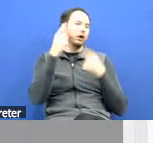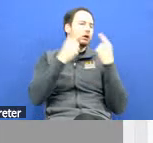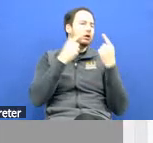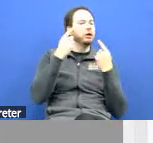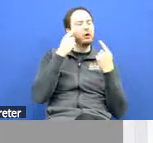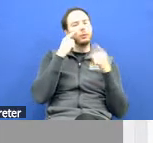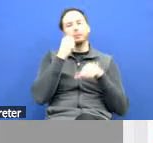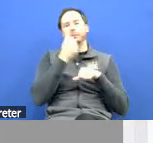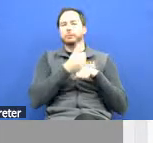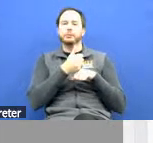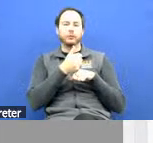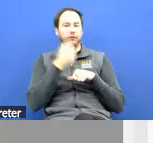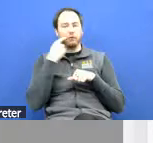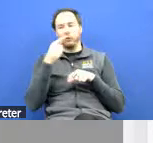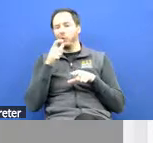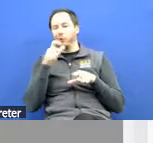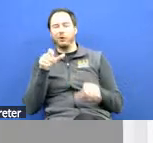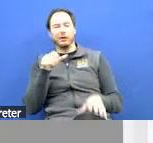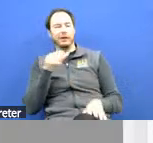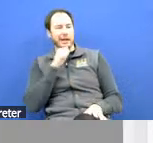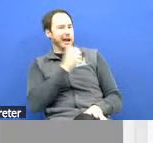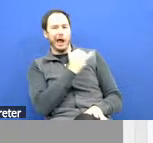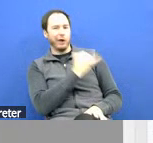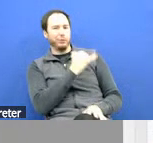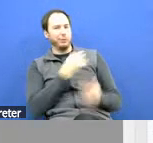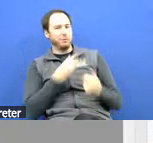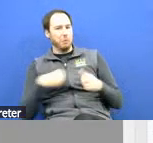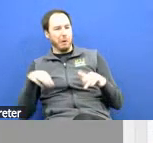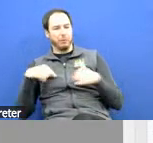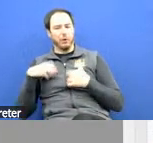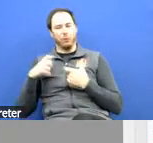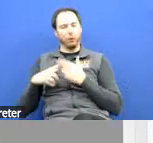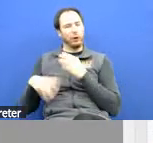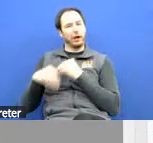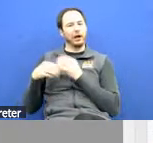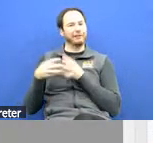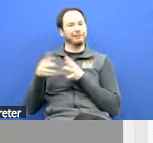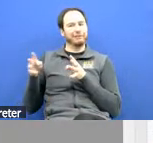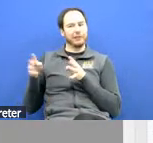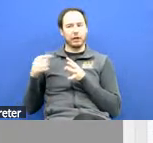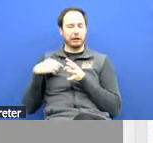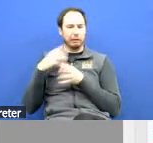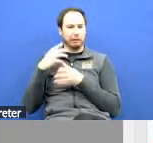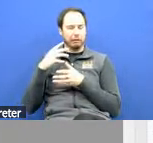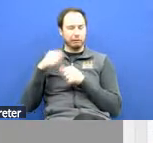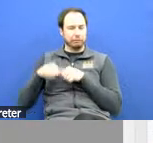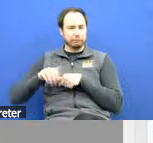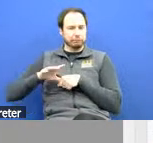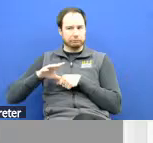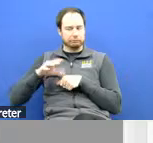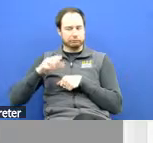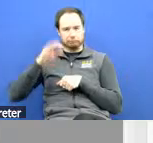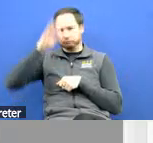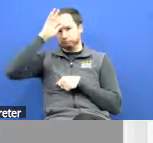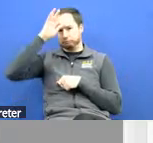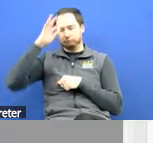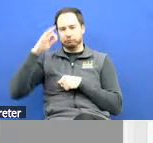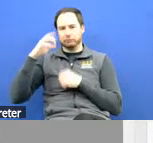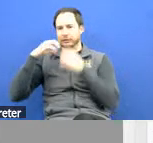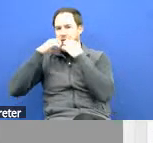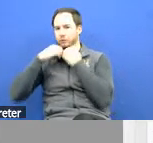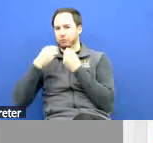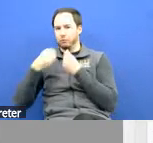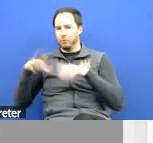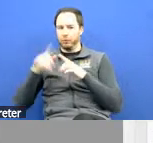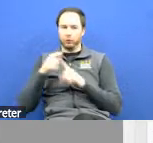especially people in the non-contributing properties who maybe don't have as much experience with the historic properties as the owners